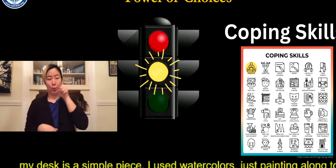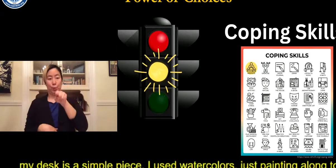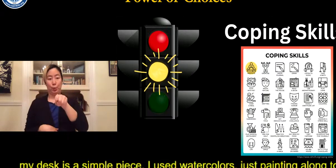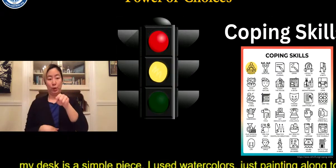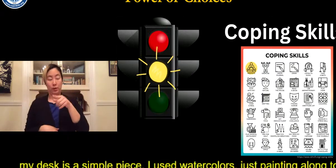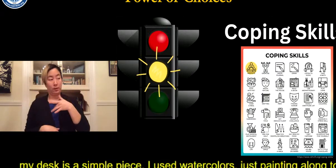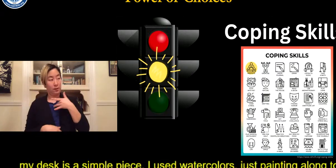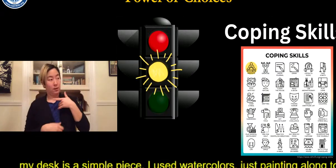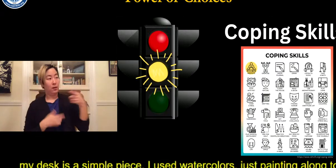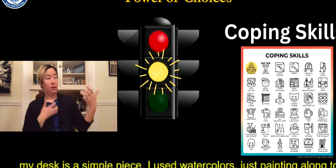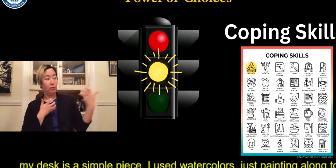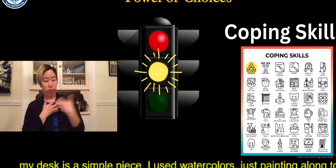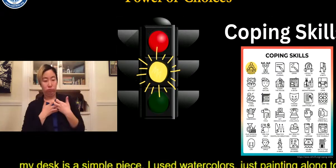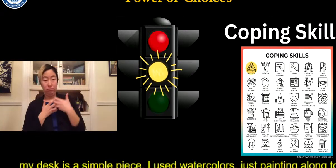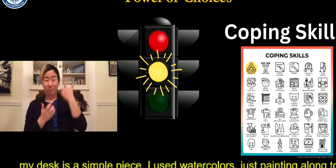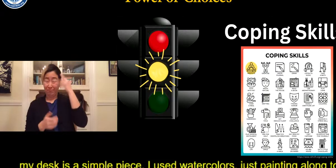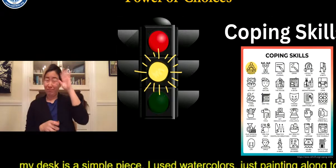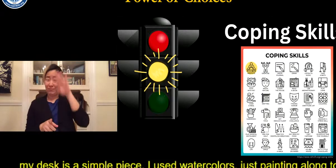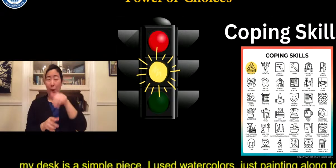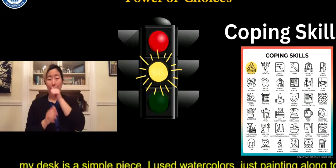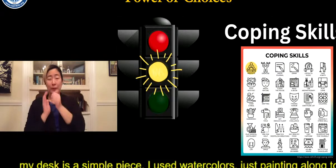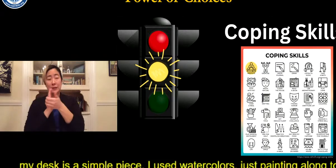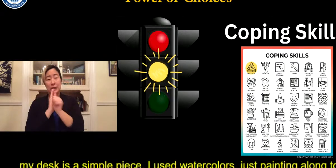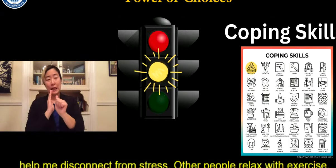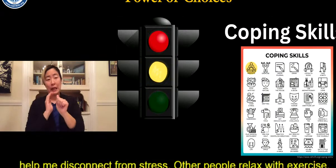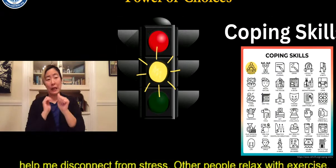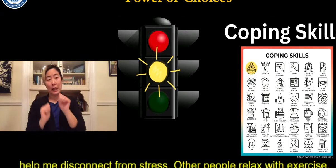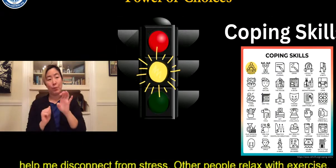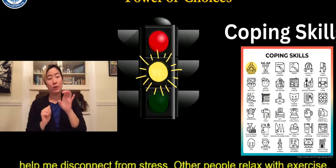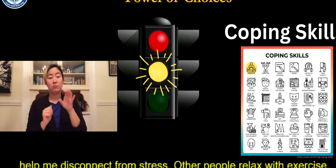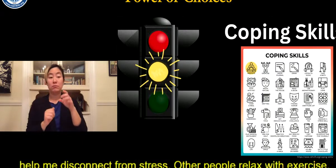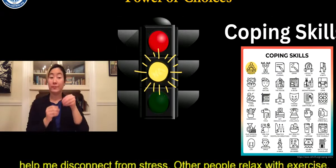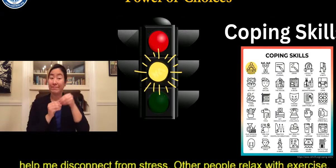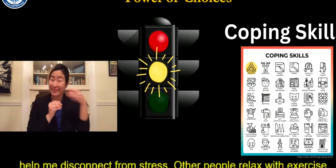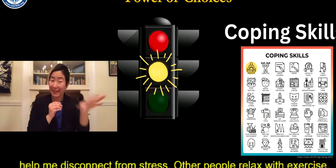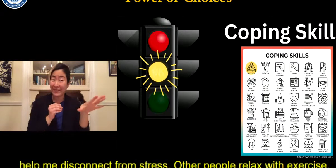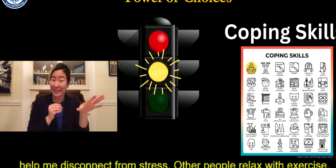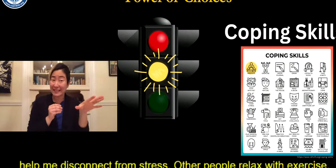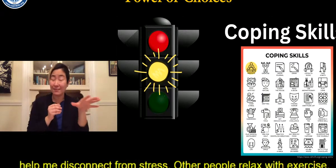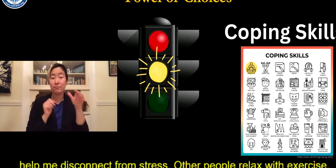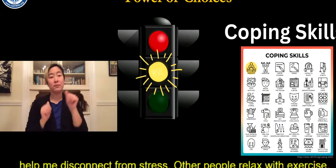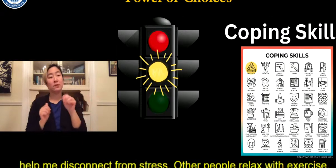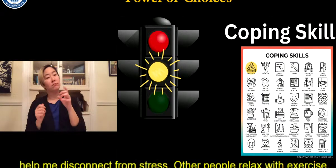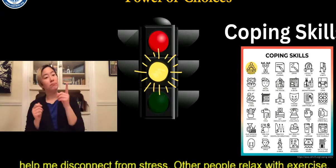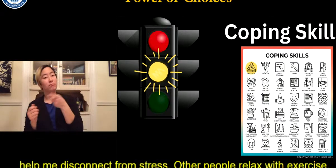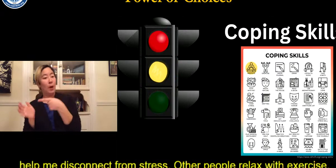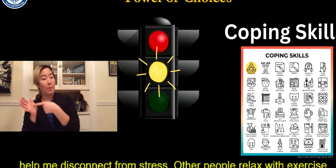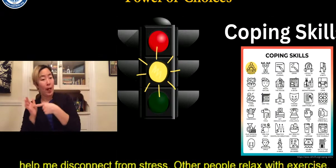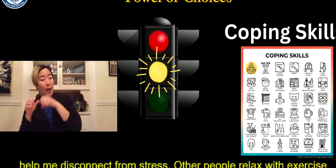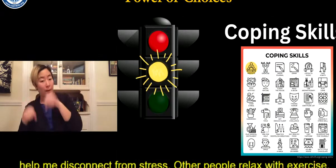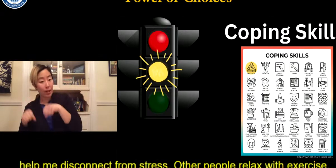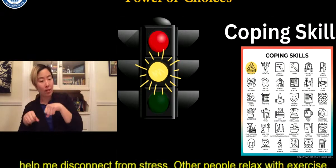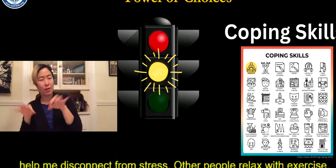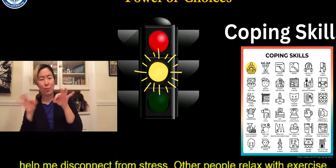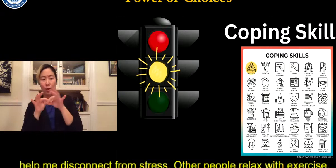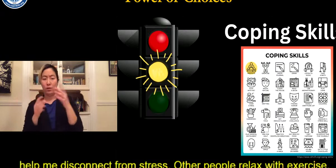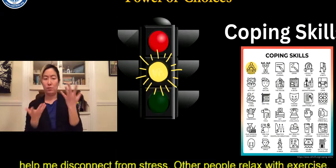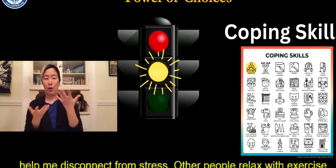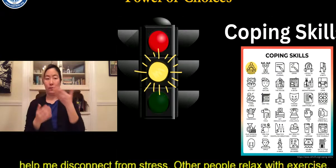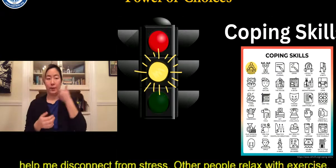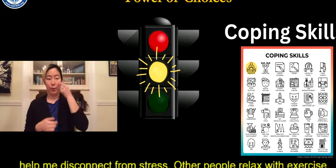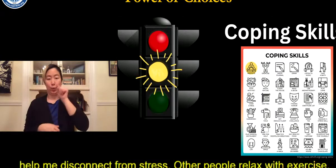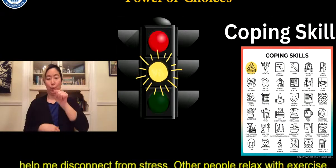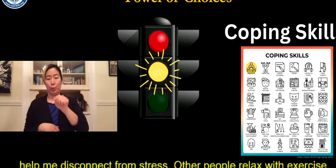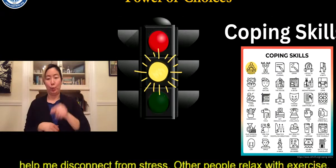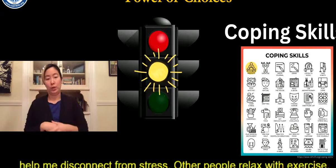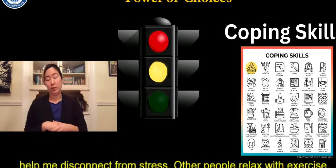Other people prefer hanging out with friends. You have to make the choice of which coping skill best fits you. And